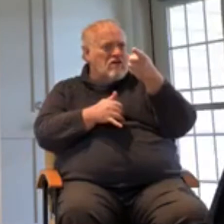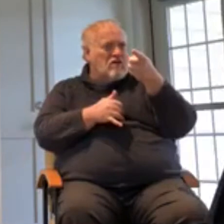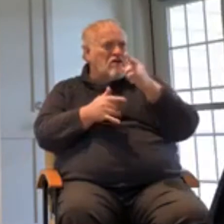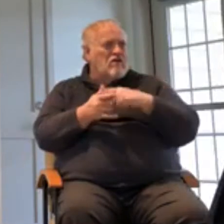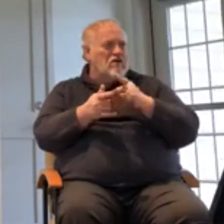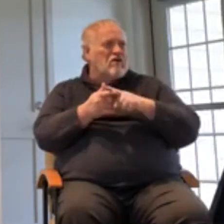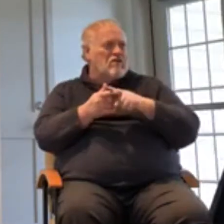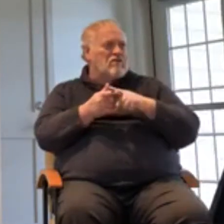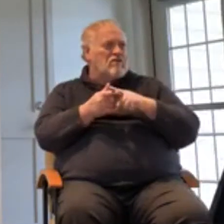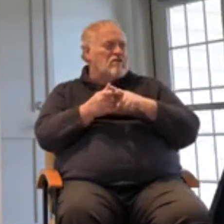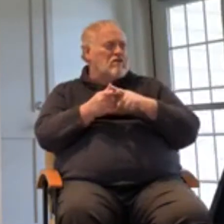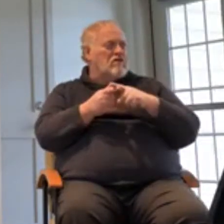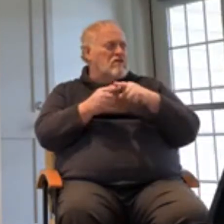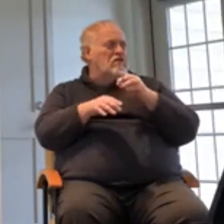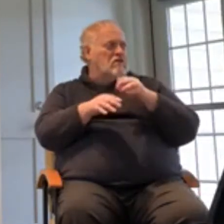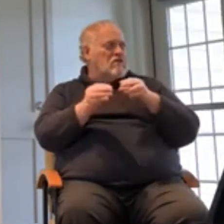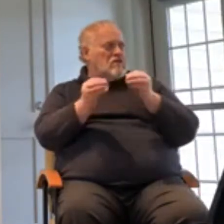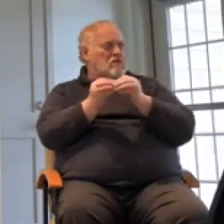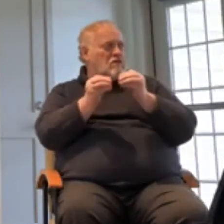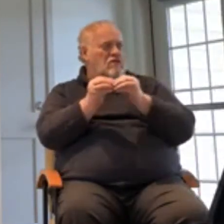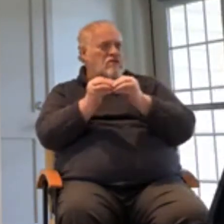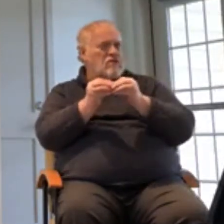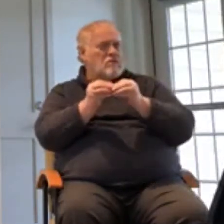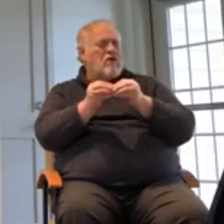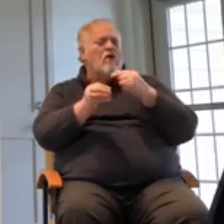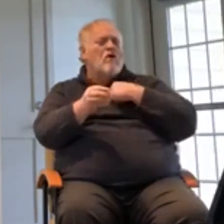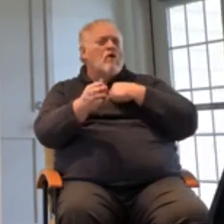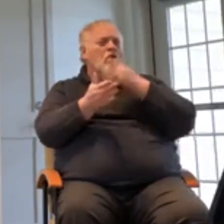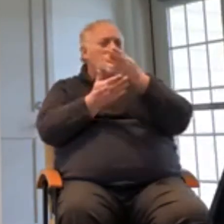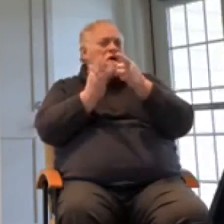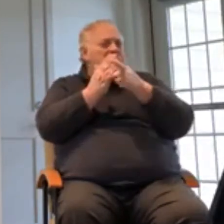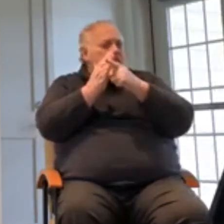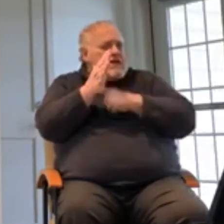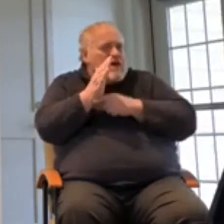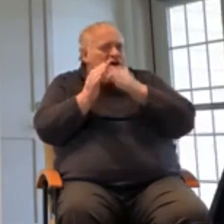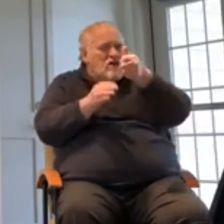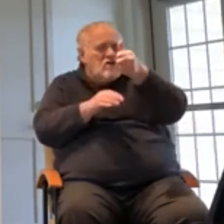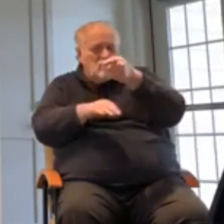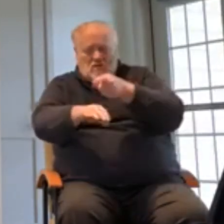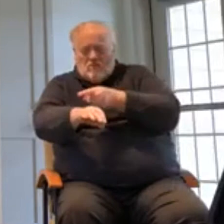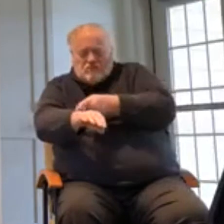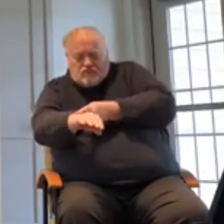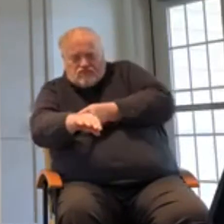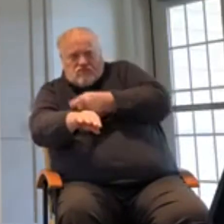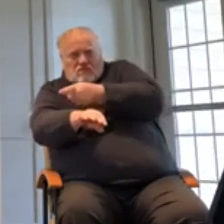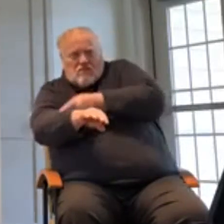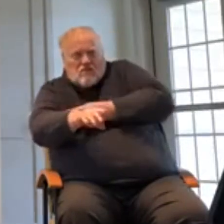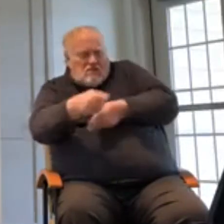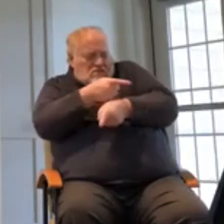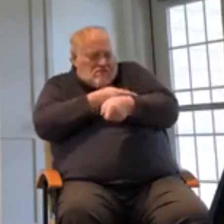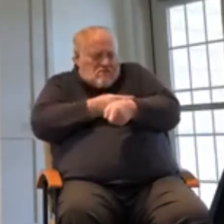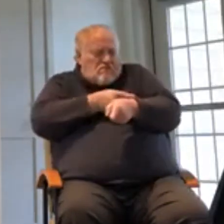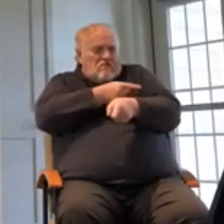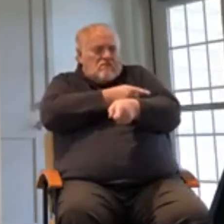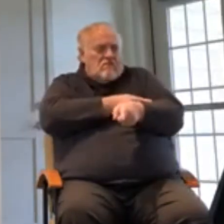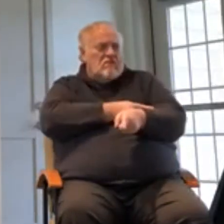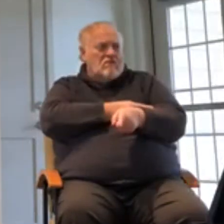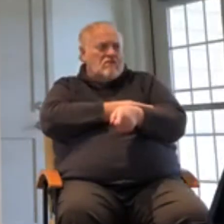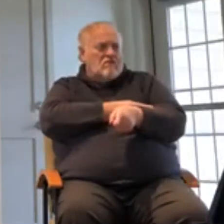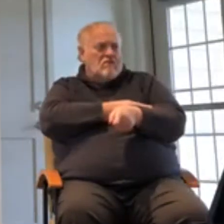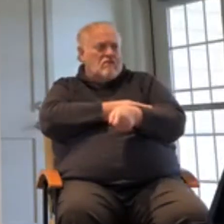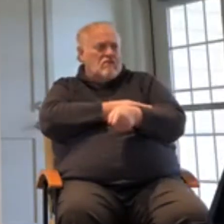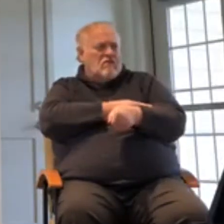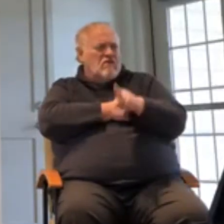you go on, and it leads to self-mutilation. It leads to cutting yourself. People, that's